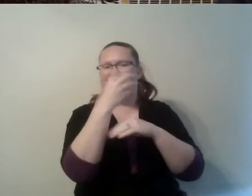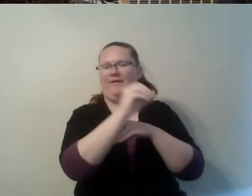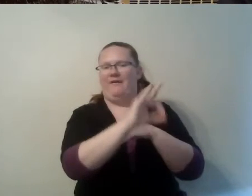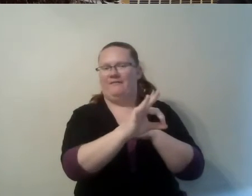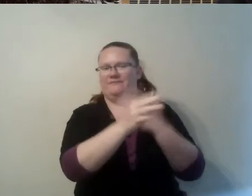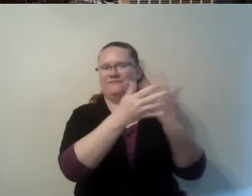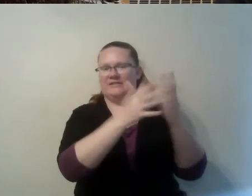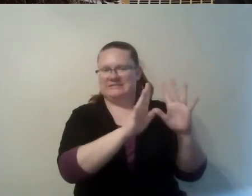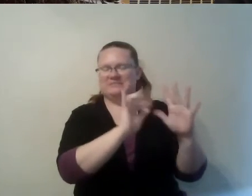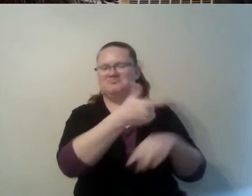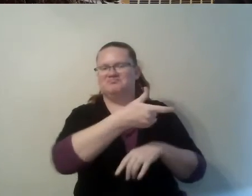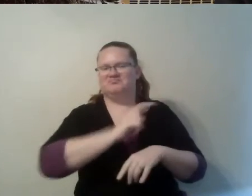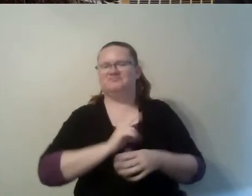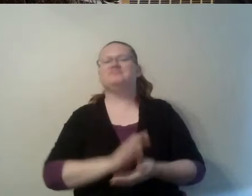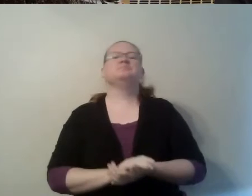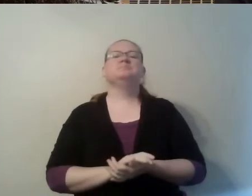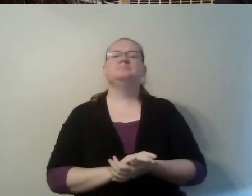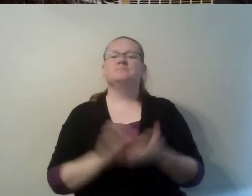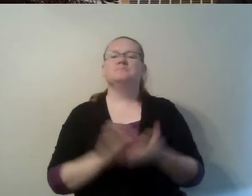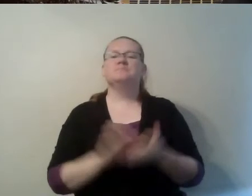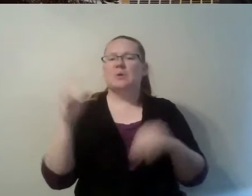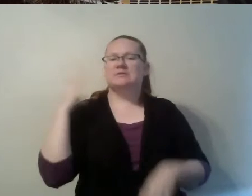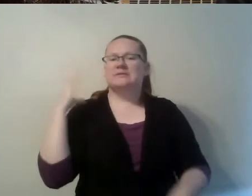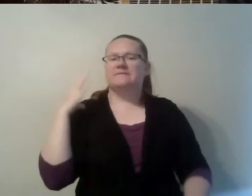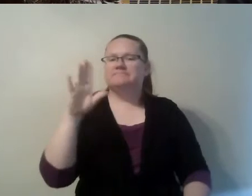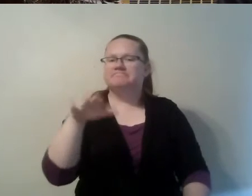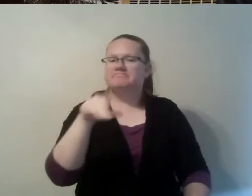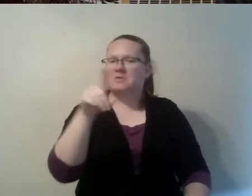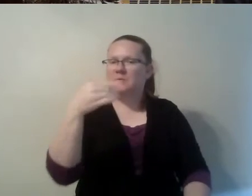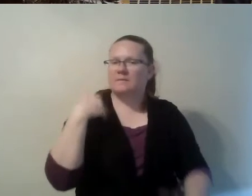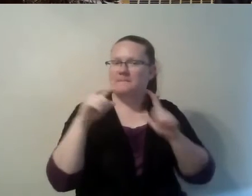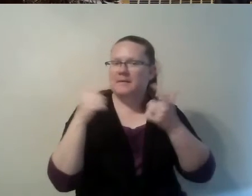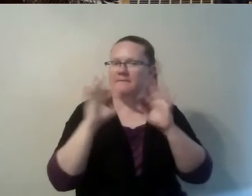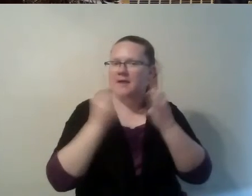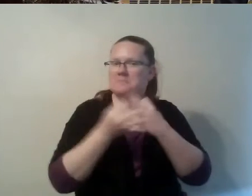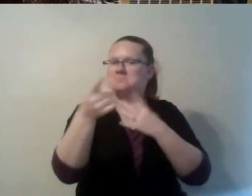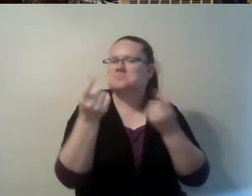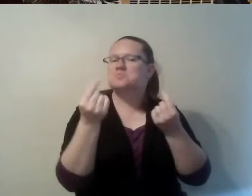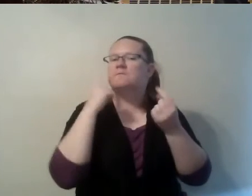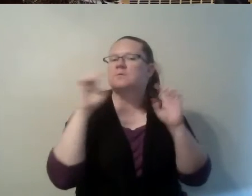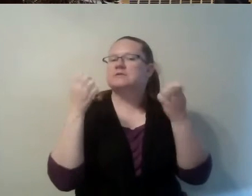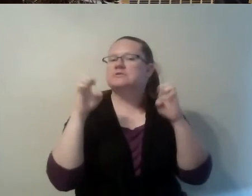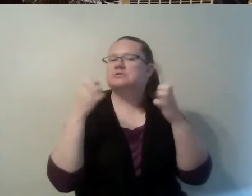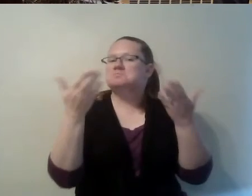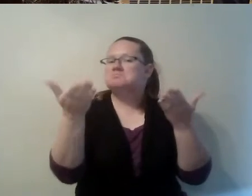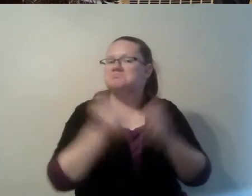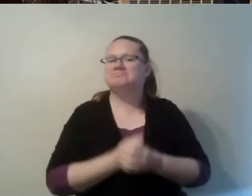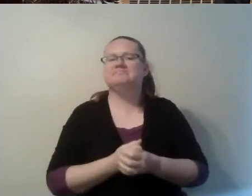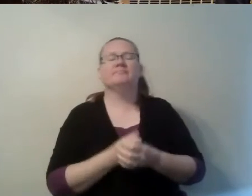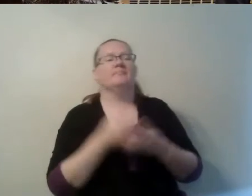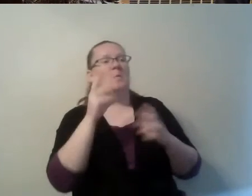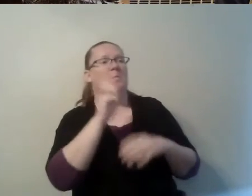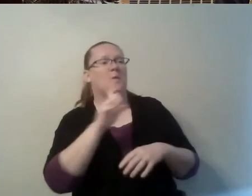video at this time too. So Chief, you have a big family. What are you doing for Easter? Well, my